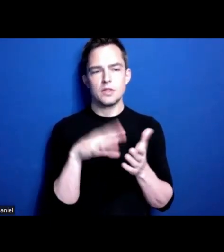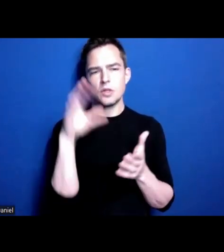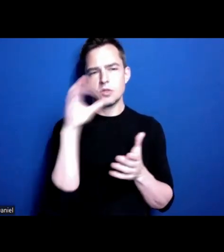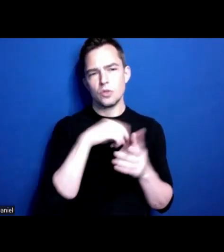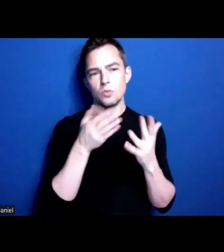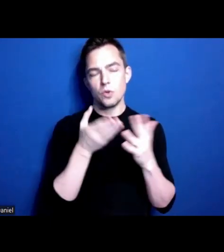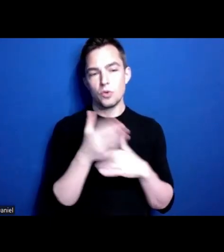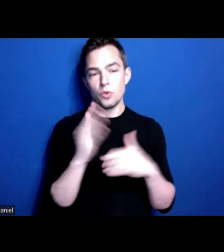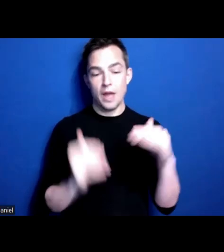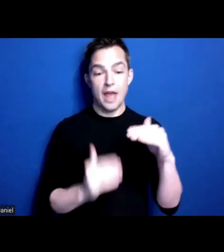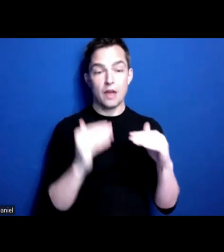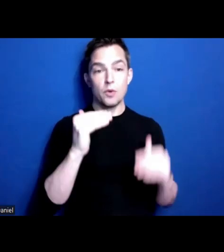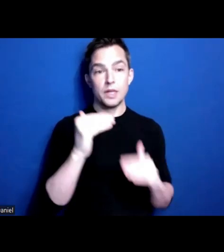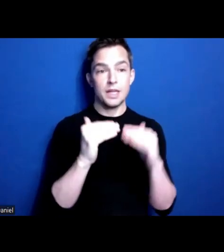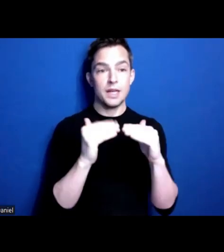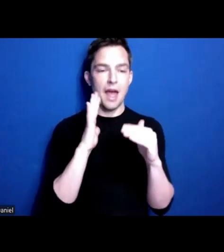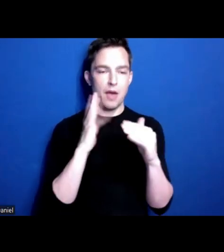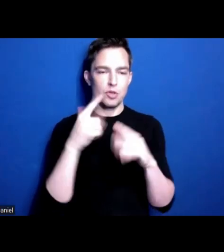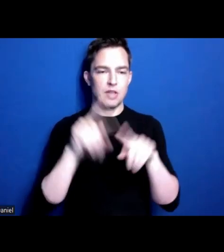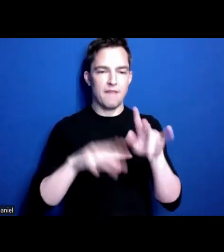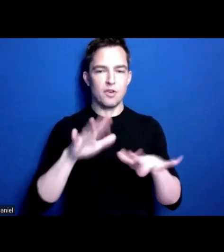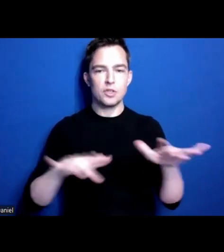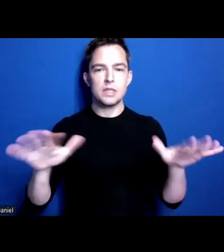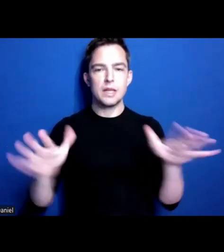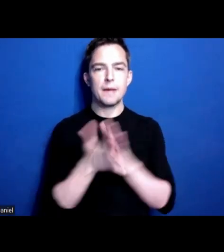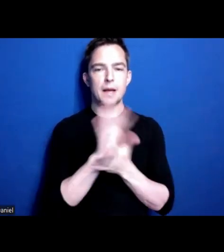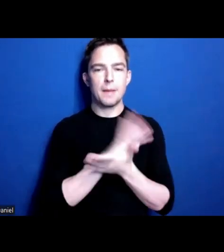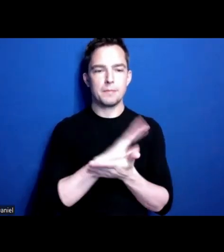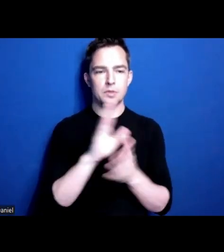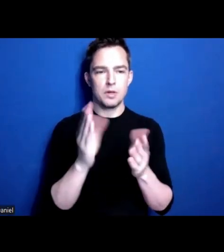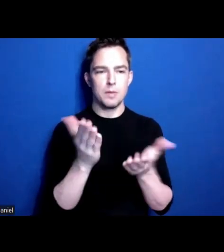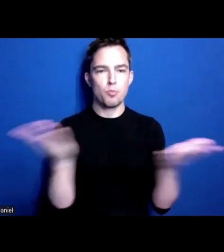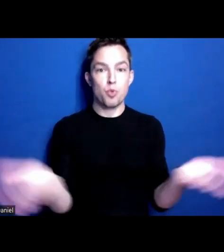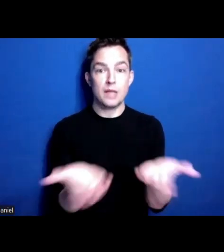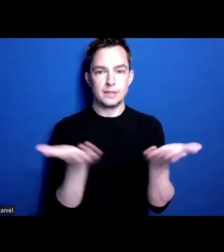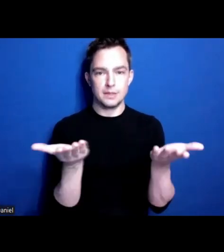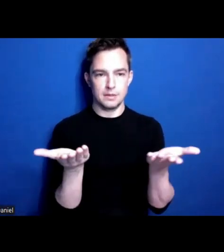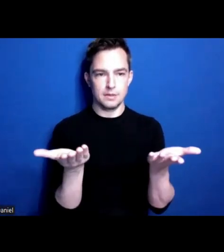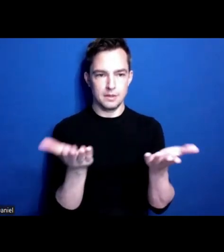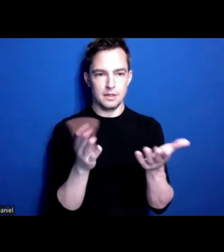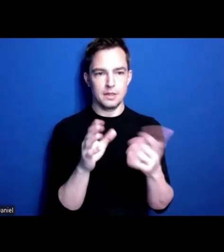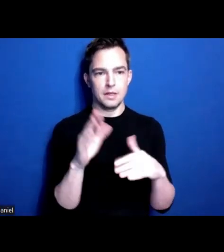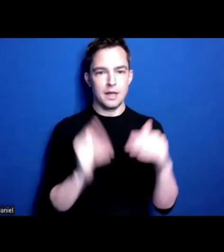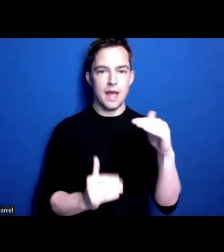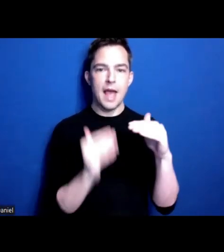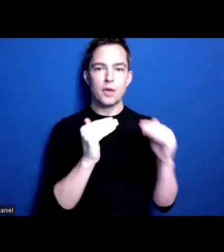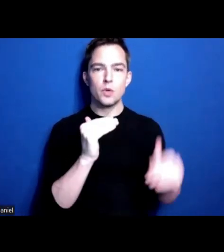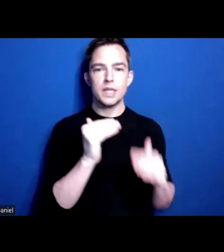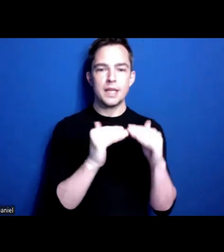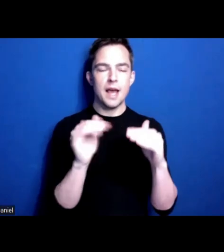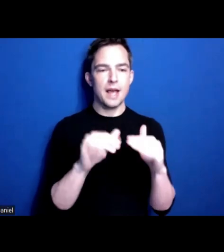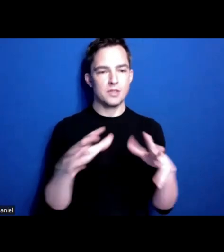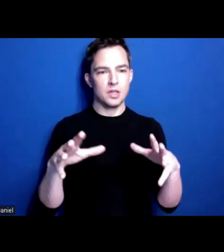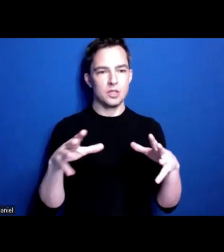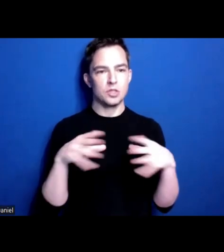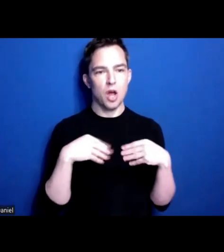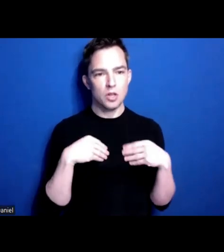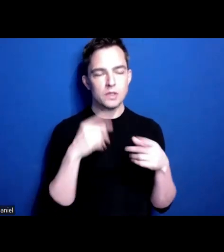our diversity or difference comes to be present. Equity as tolerance,